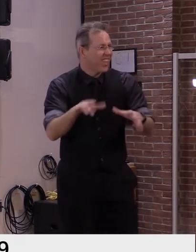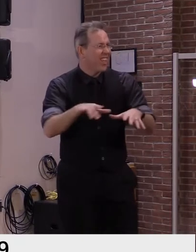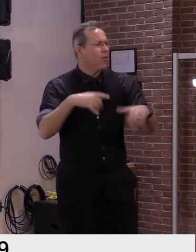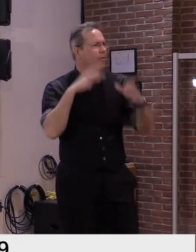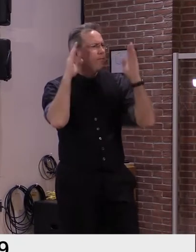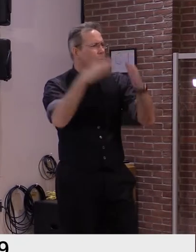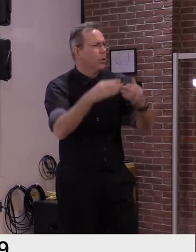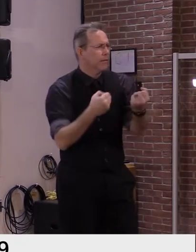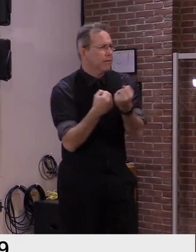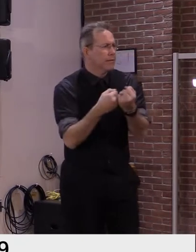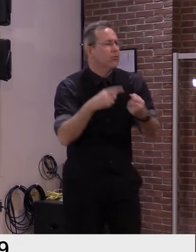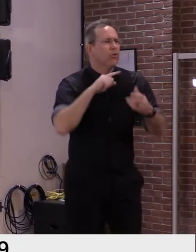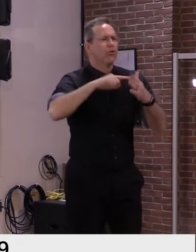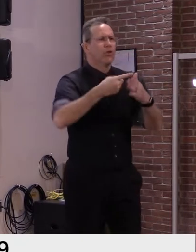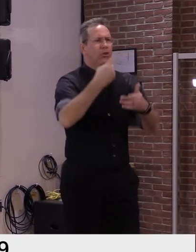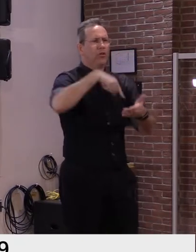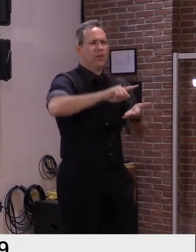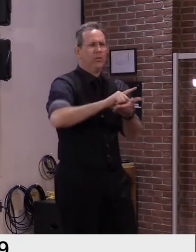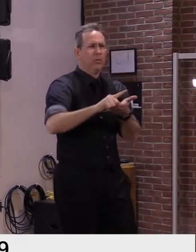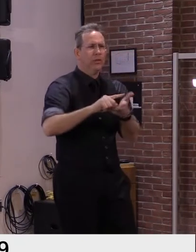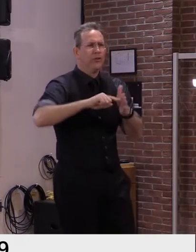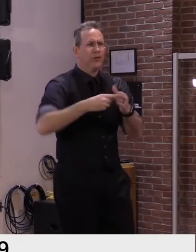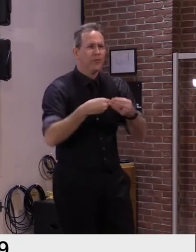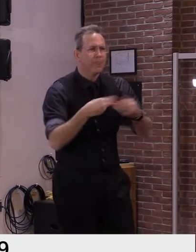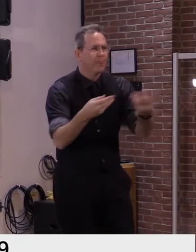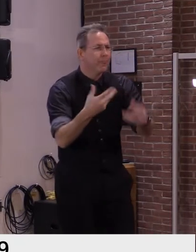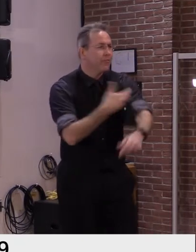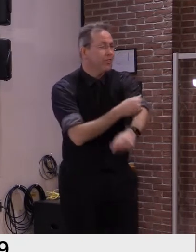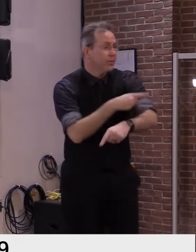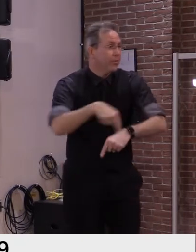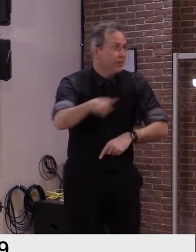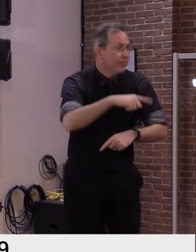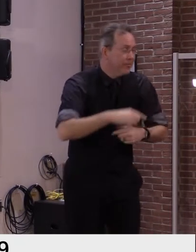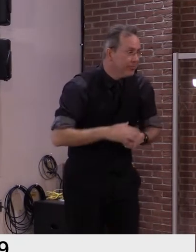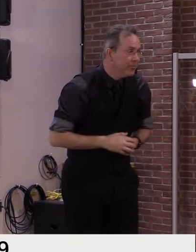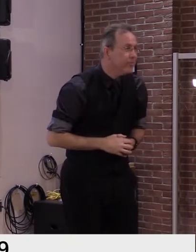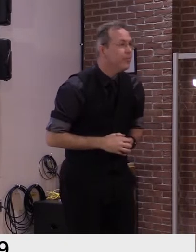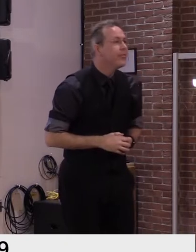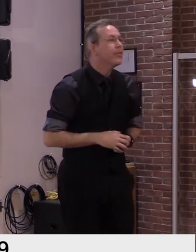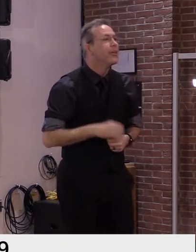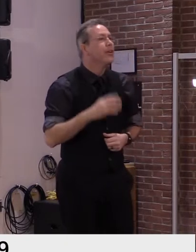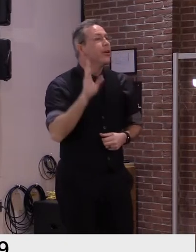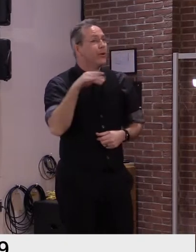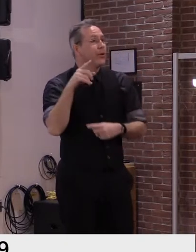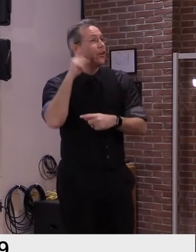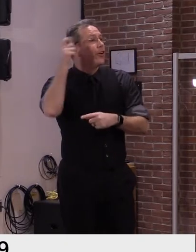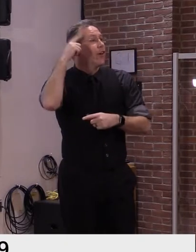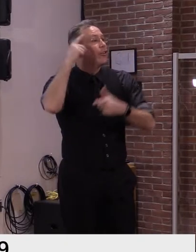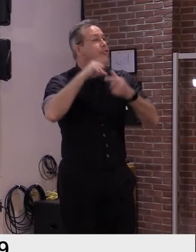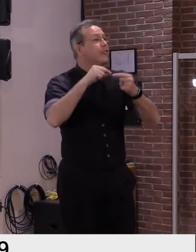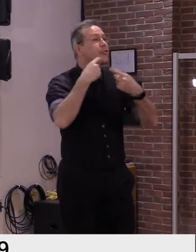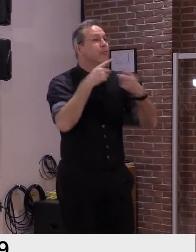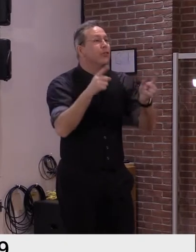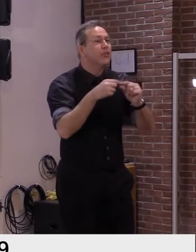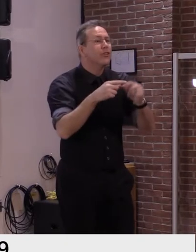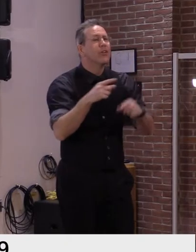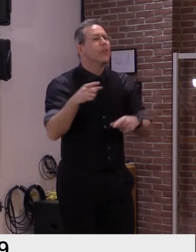and Mental Health Commissioner Sarah Squirrel and Secretary French say last week, our kids are not